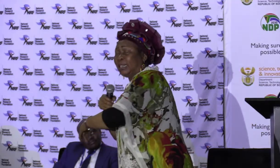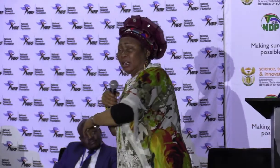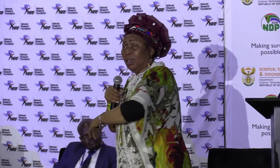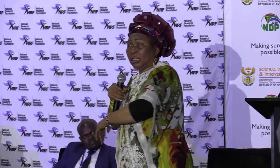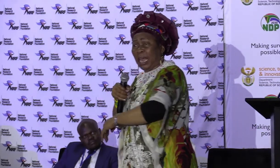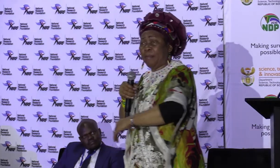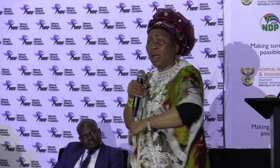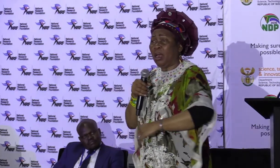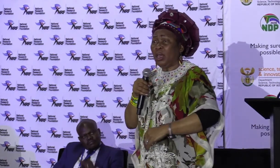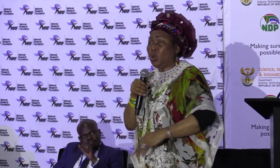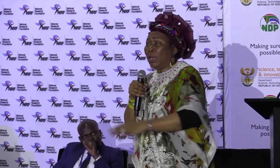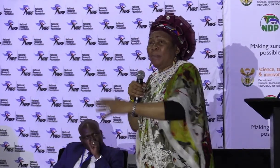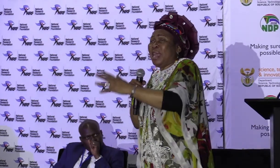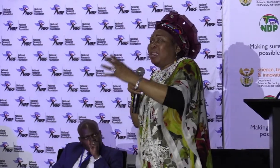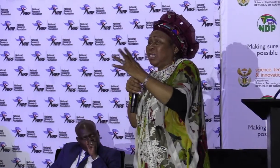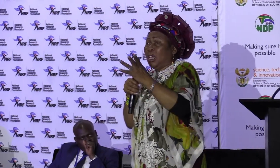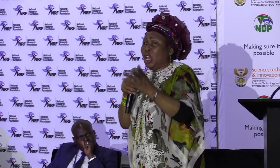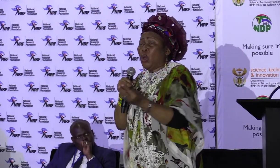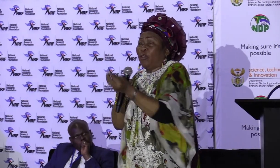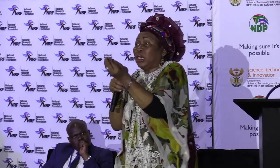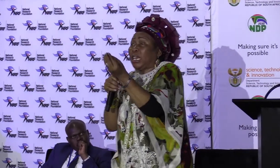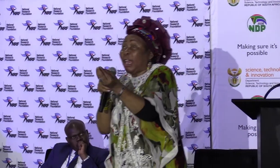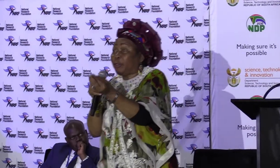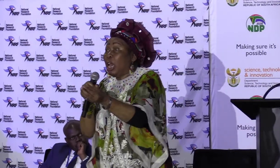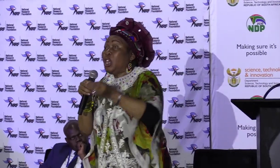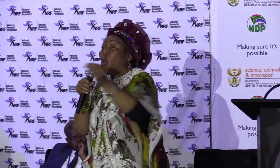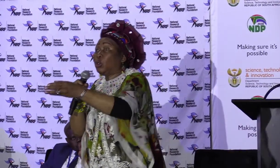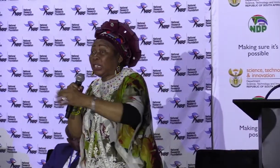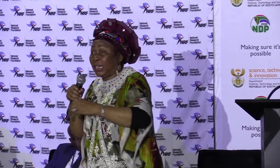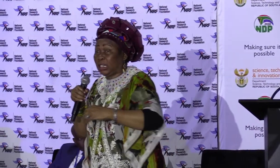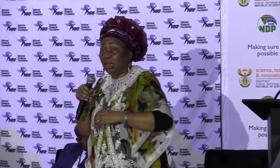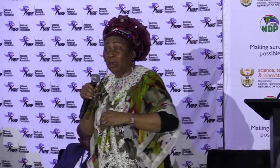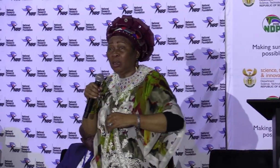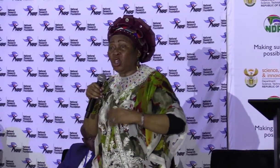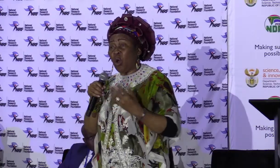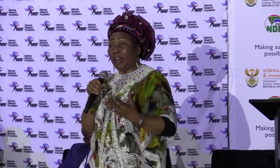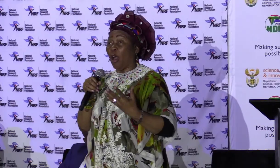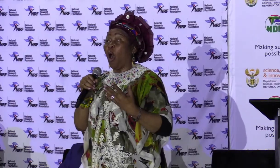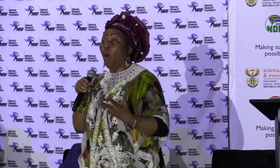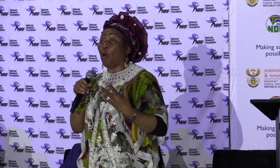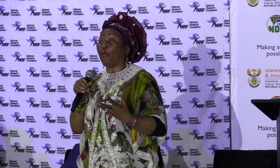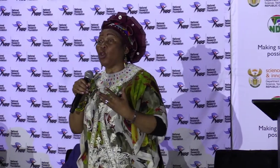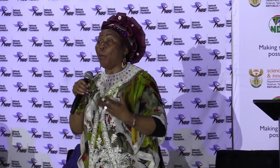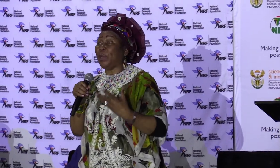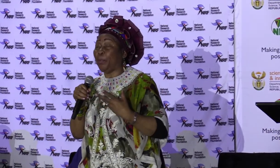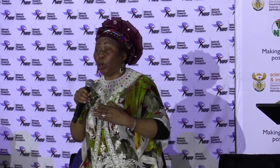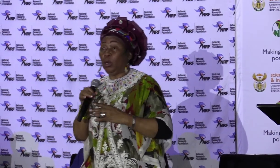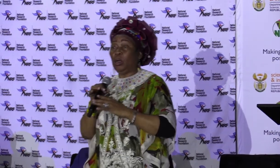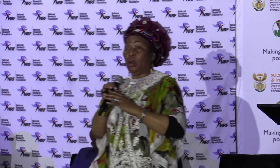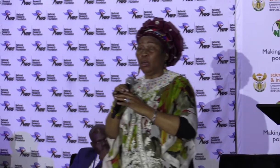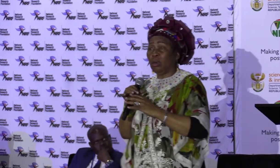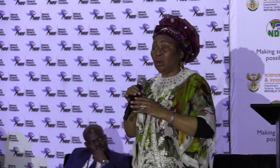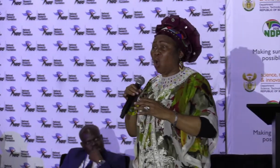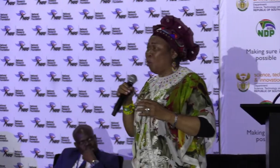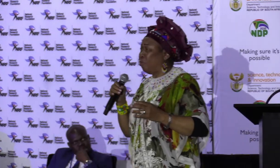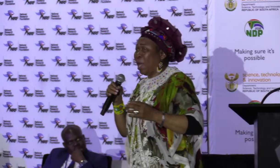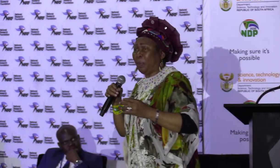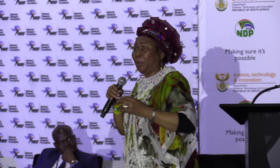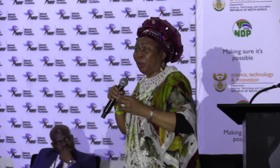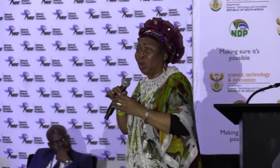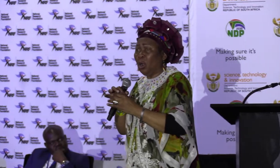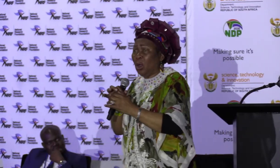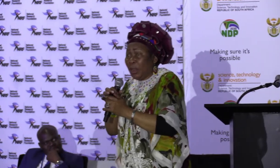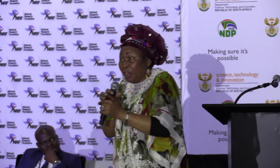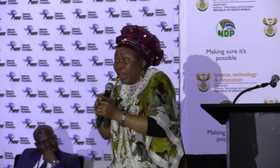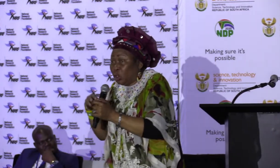not be scared. Themba, you are amazing. You have got a gift. Use it. You are the hope of your people. Hope of